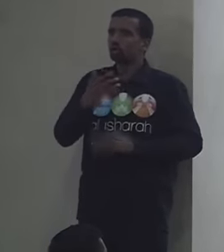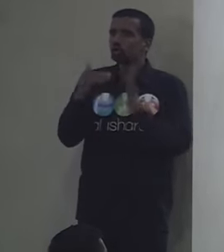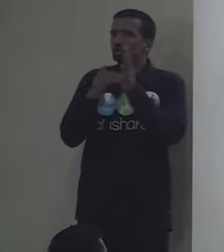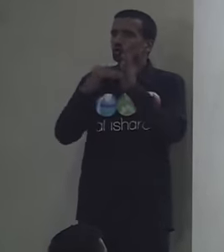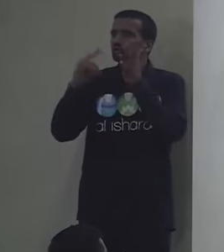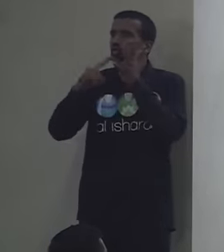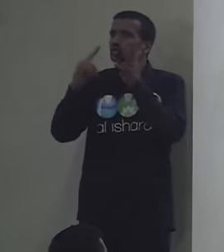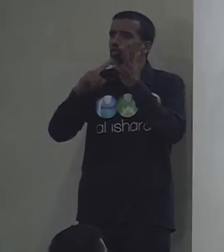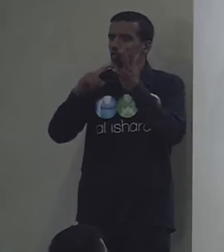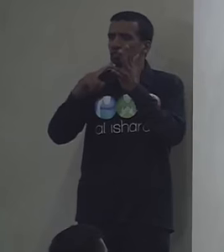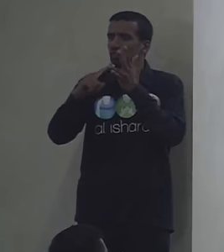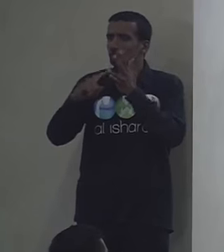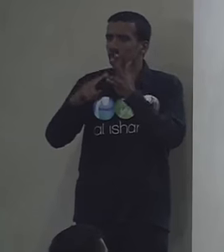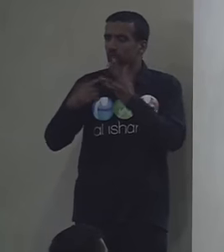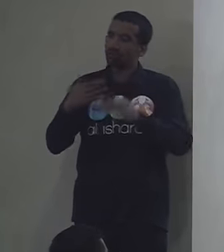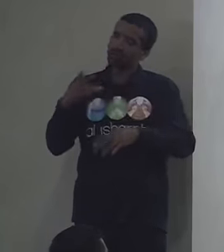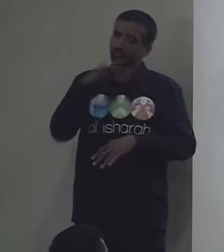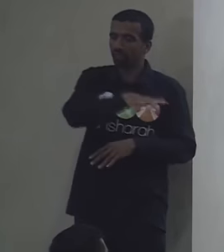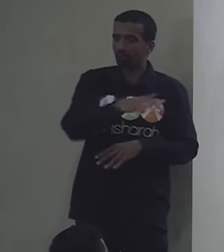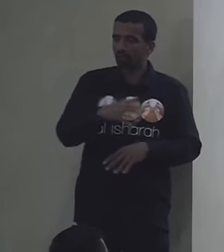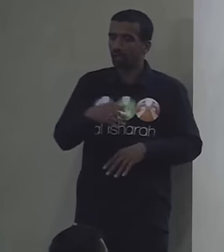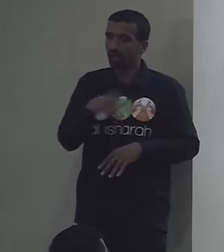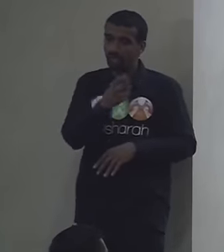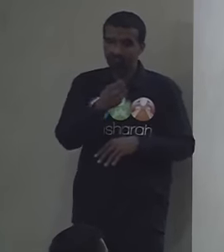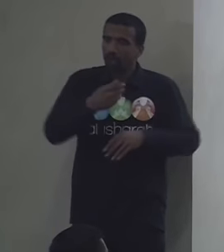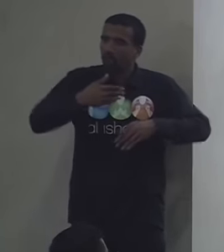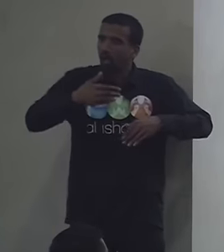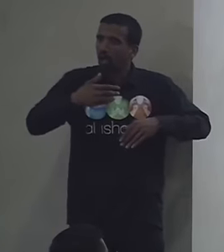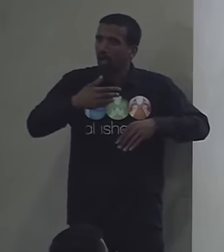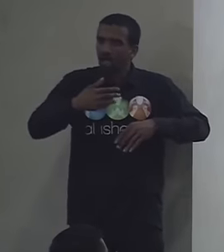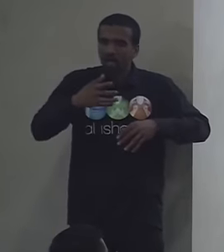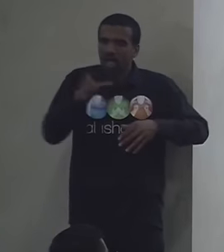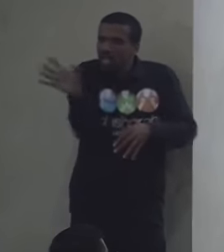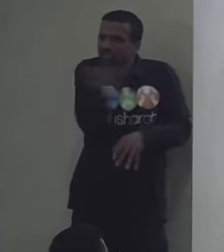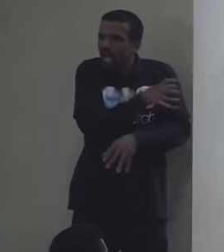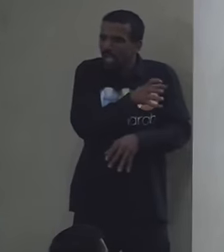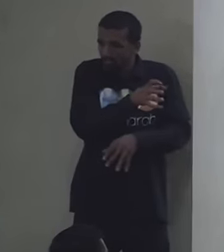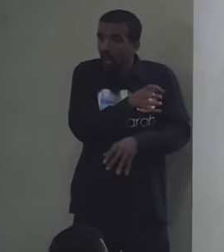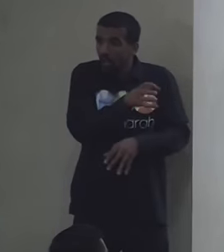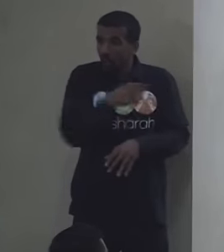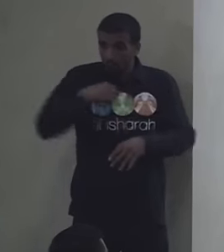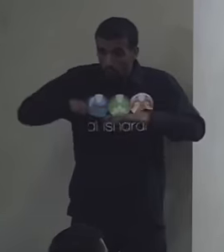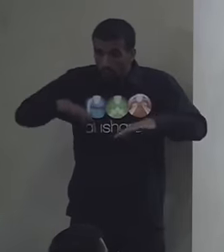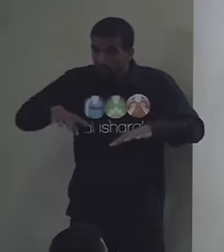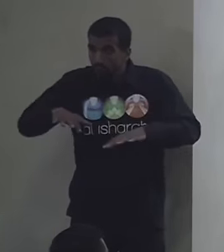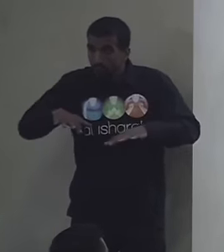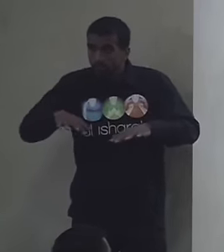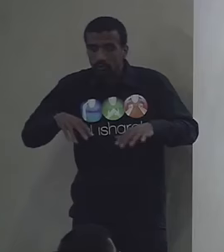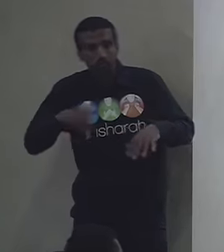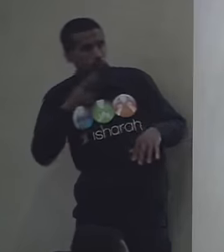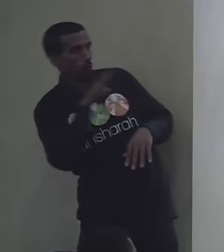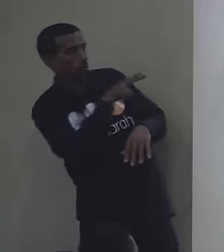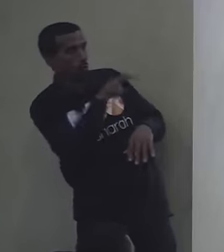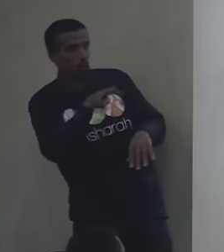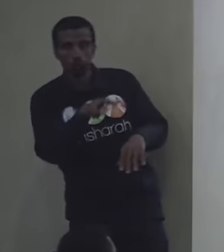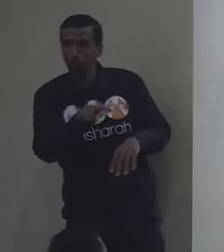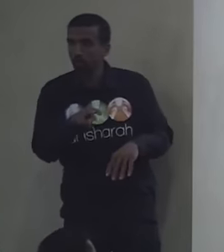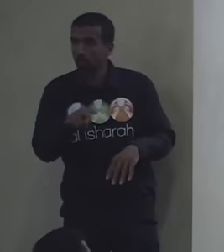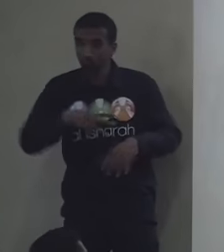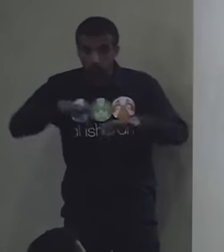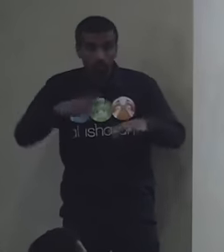safari. They have about 100 cheetahs. And they're, you know, usually when you go to these things, the animals are all hiding under the bushes. Like, where are